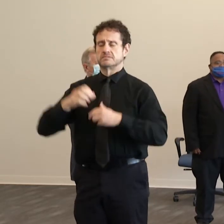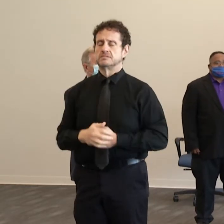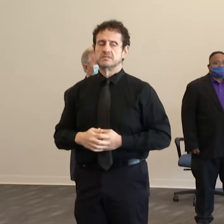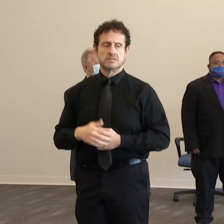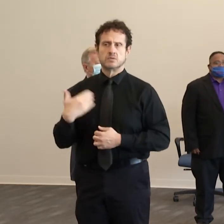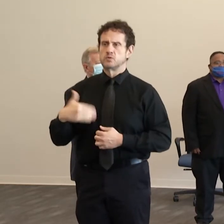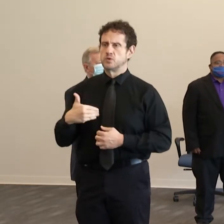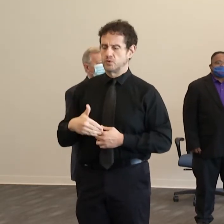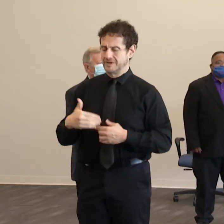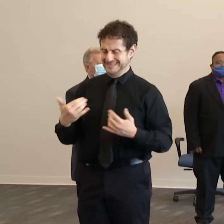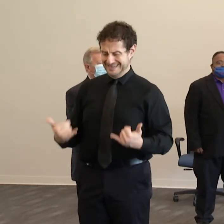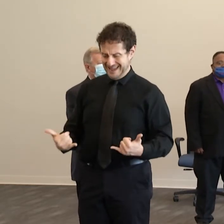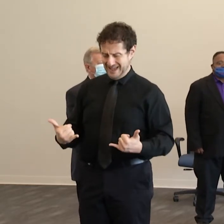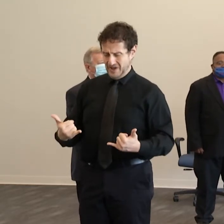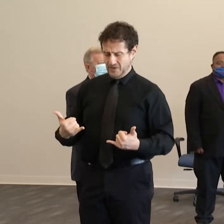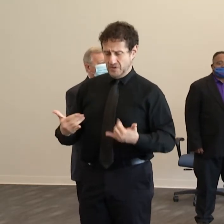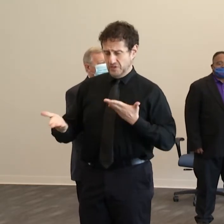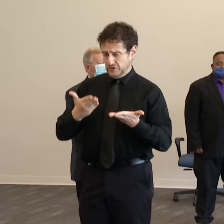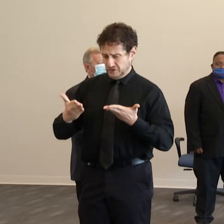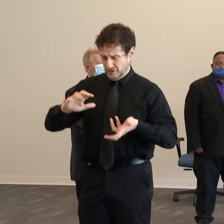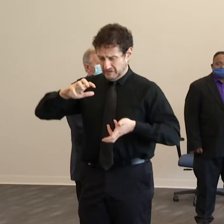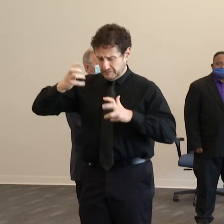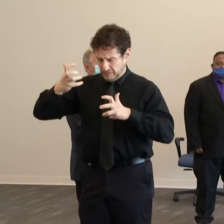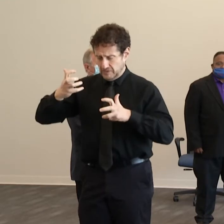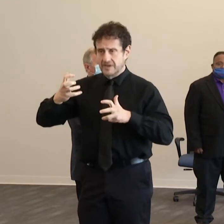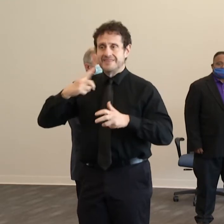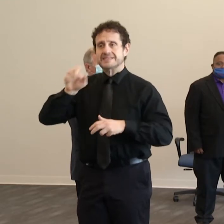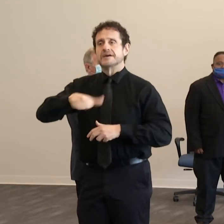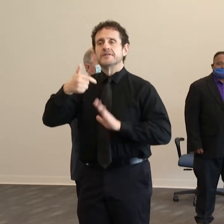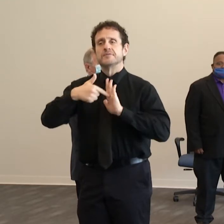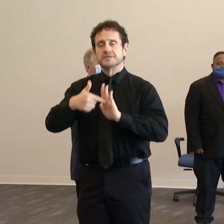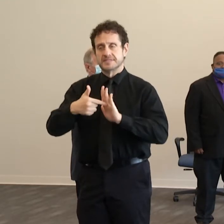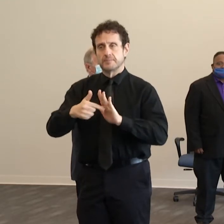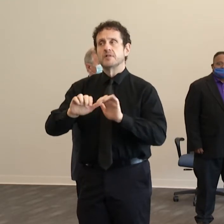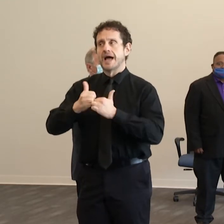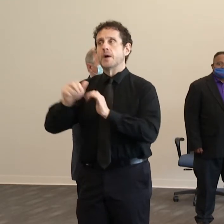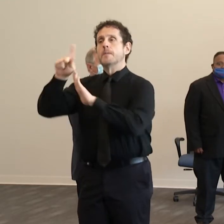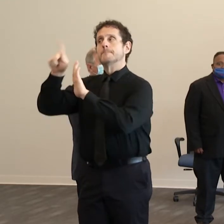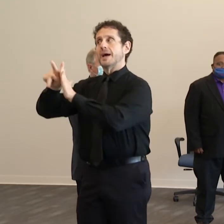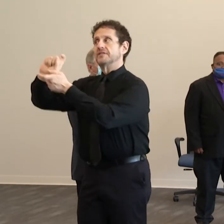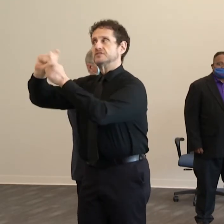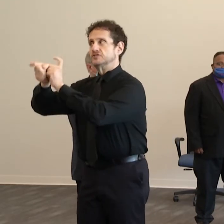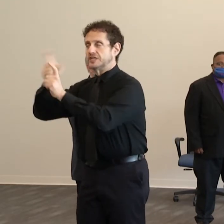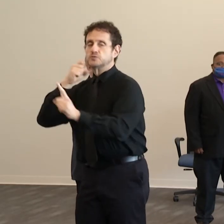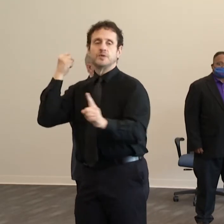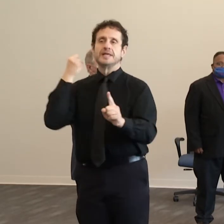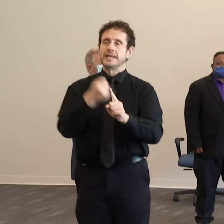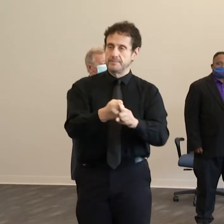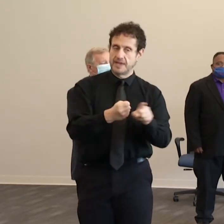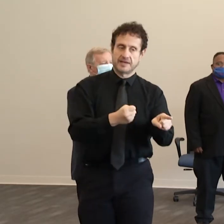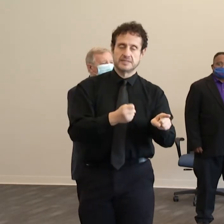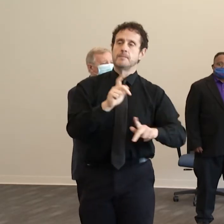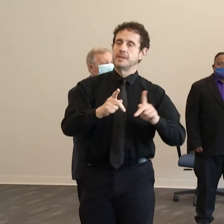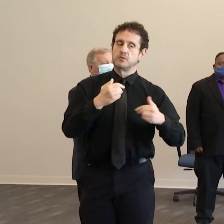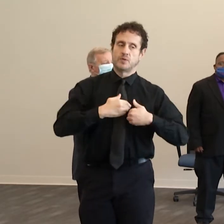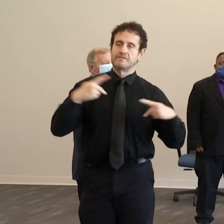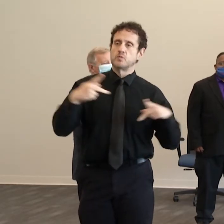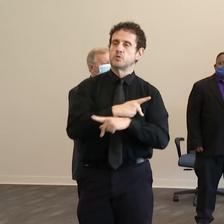example of the impact that policy changes have on our vulnerable population.